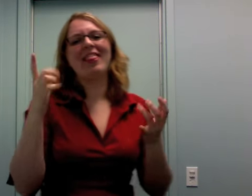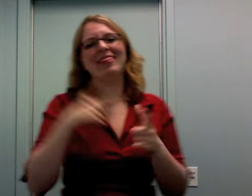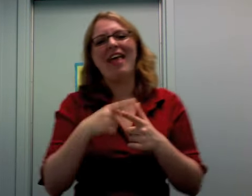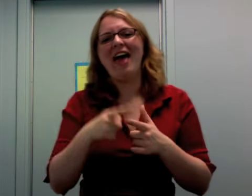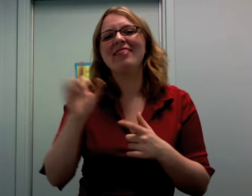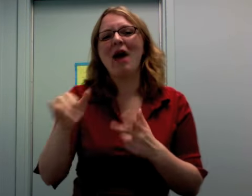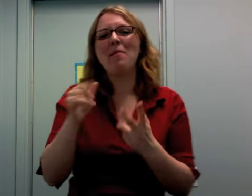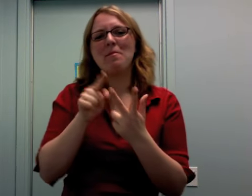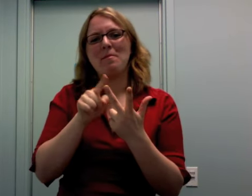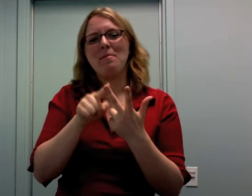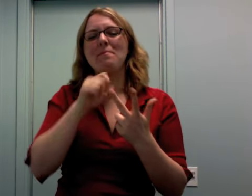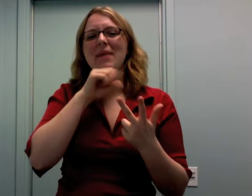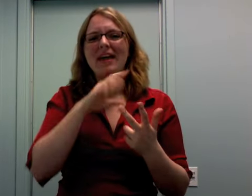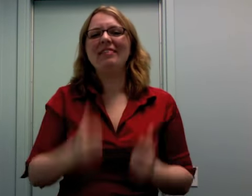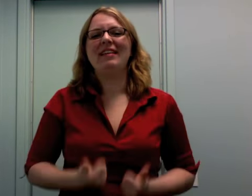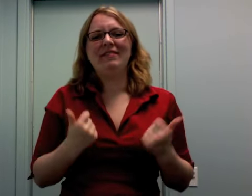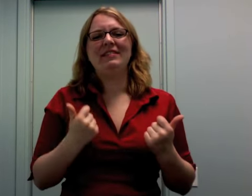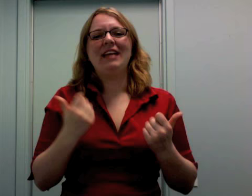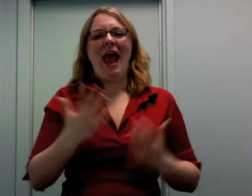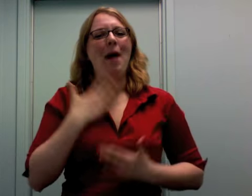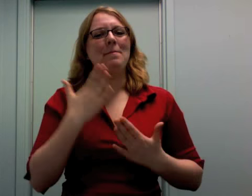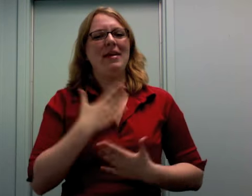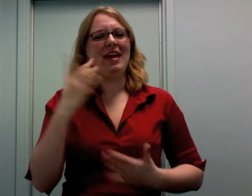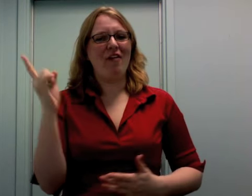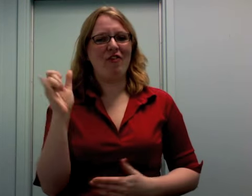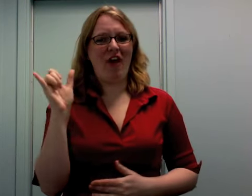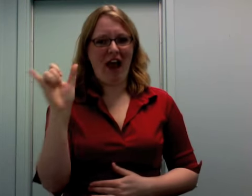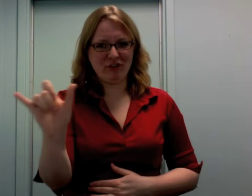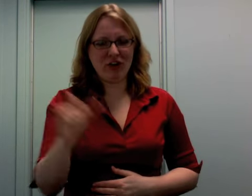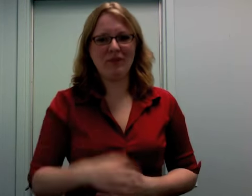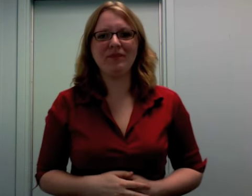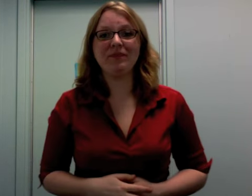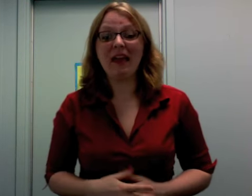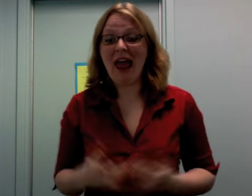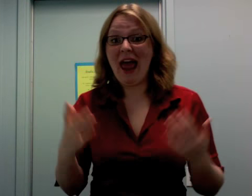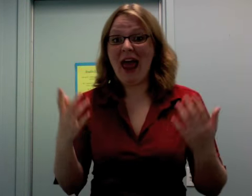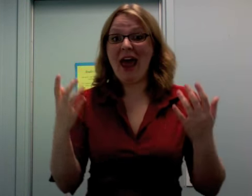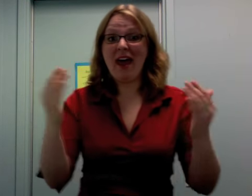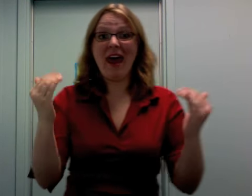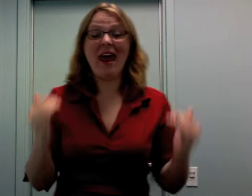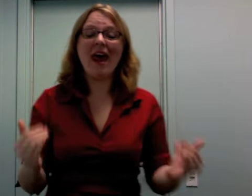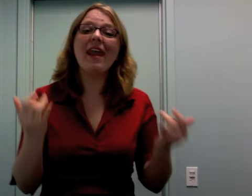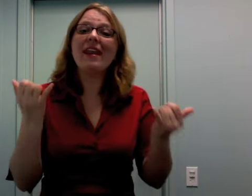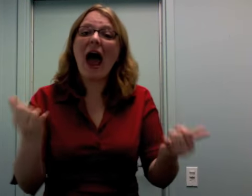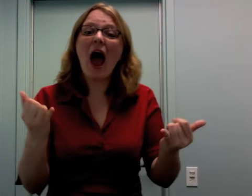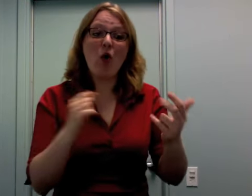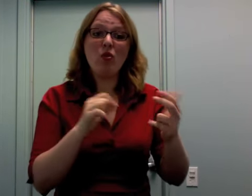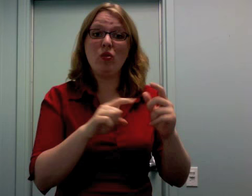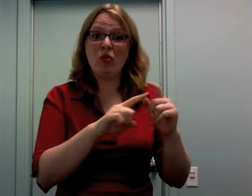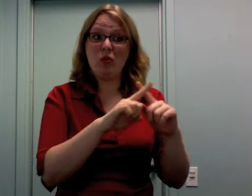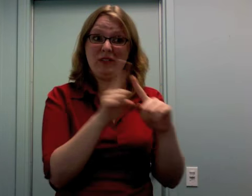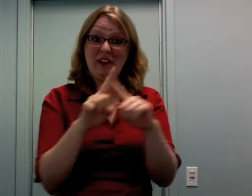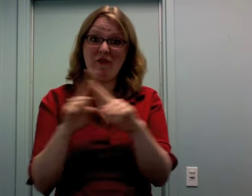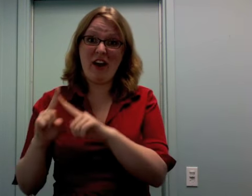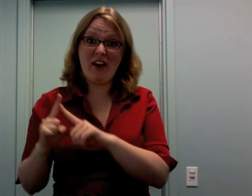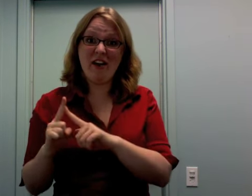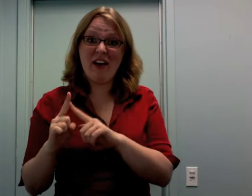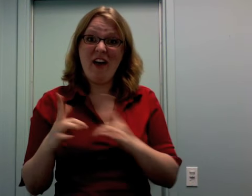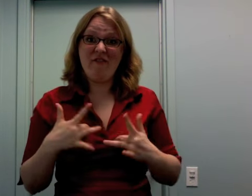events. Let's think about, first of all, when the pig leaves home. Is that a 1 on the